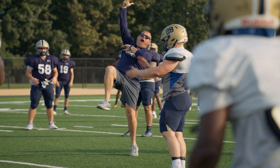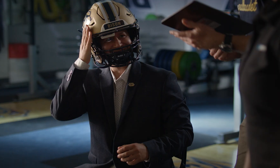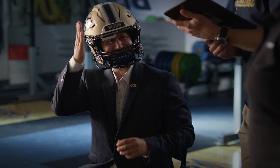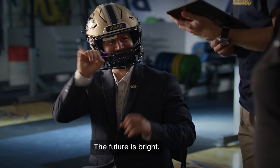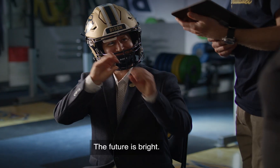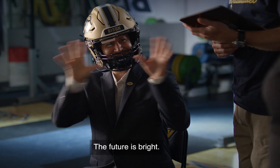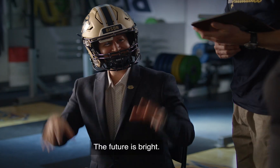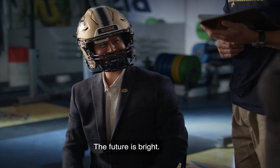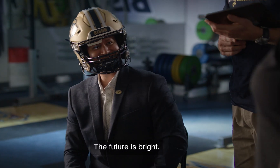The future is bright.